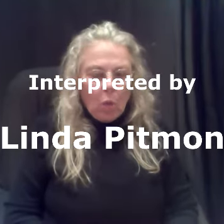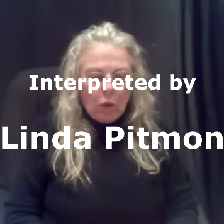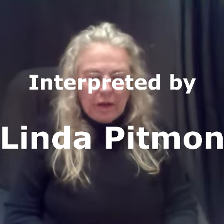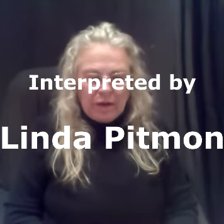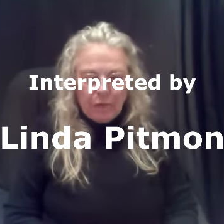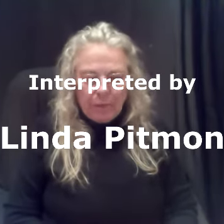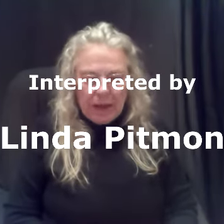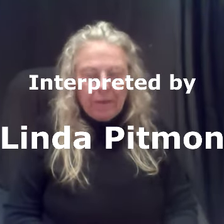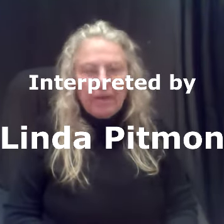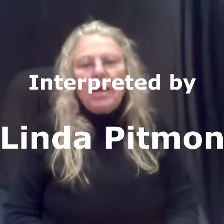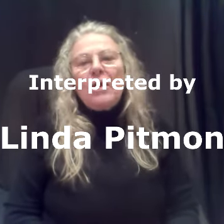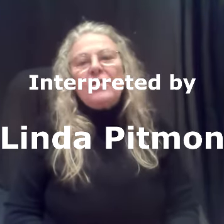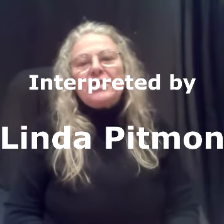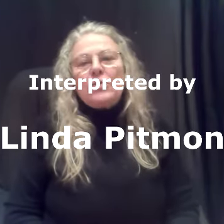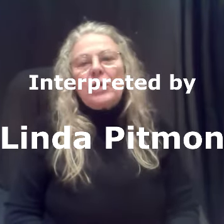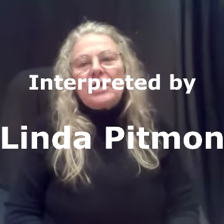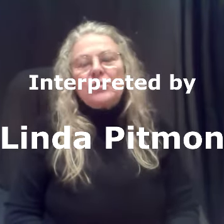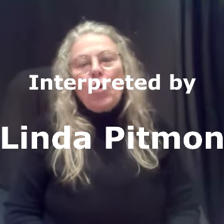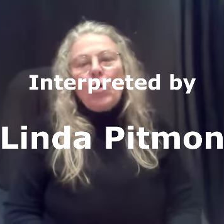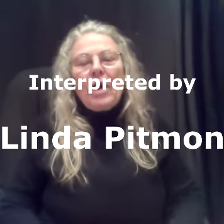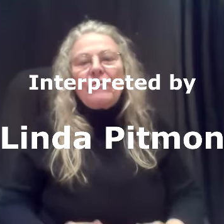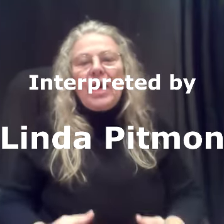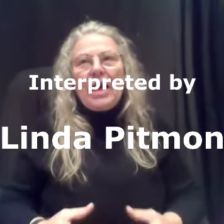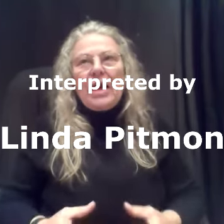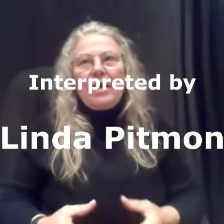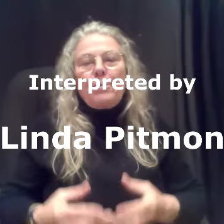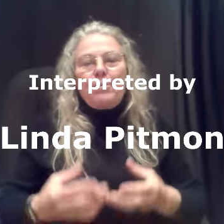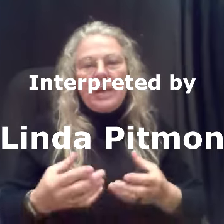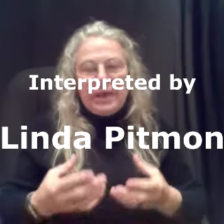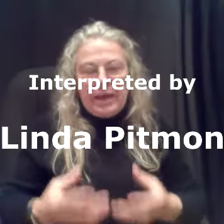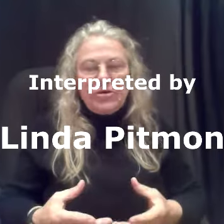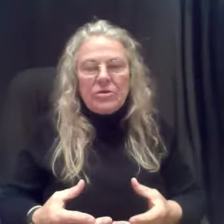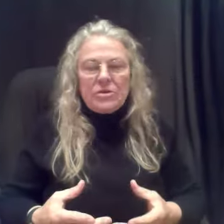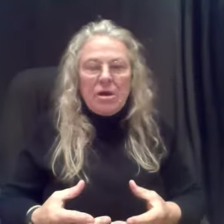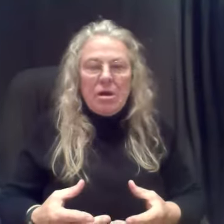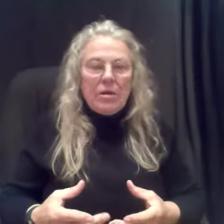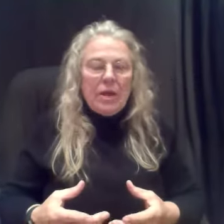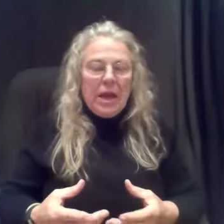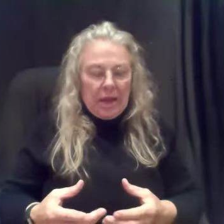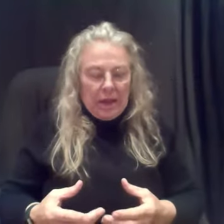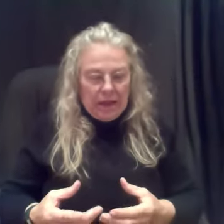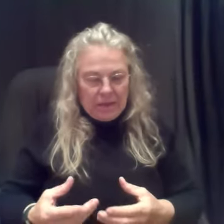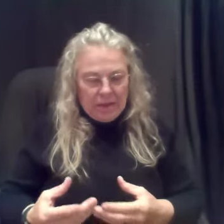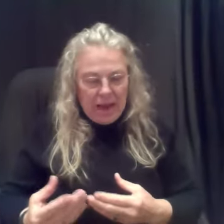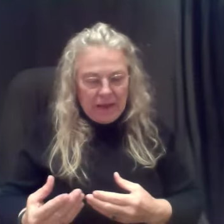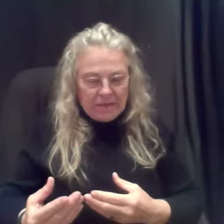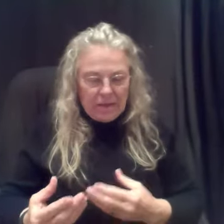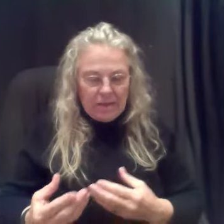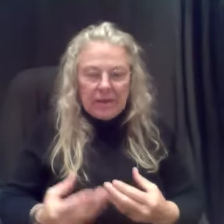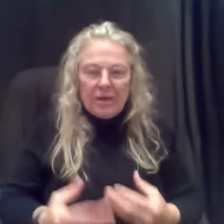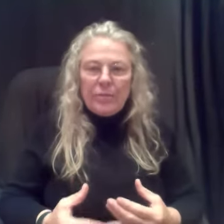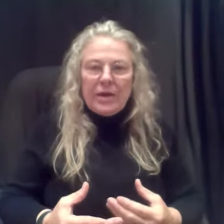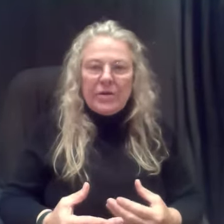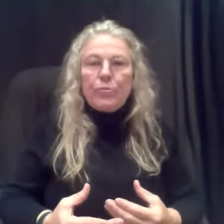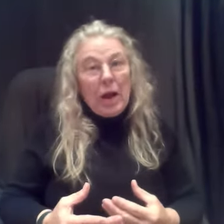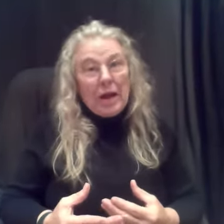Wounded for me. This one is more of a beginner song. It has a little bit of practice that